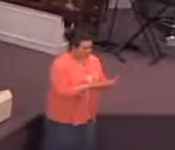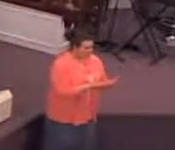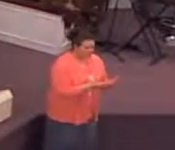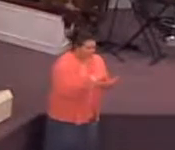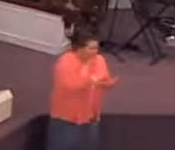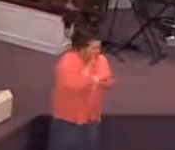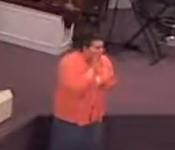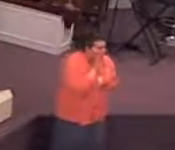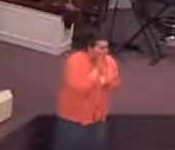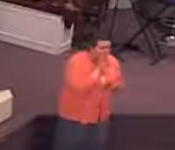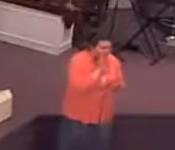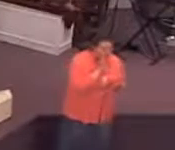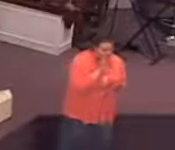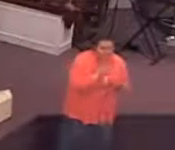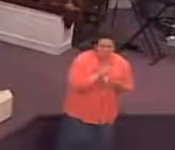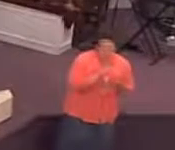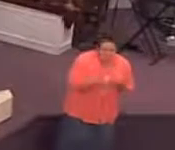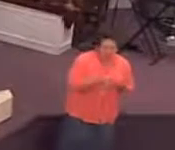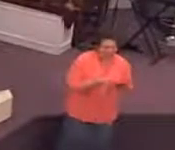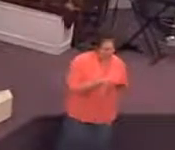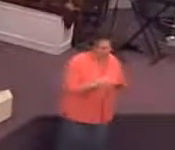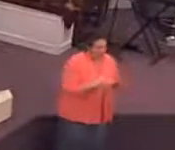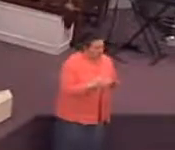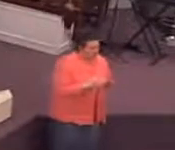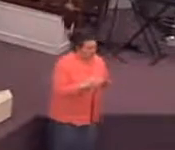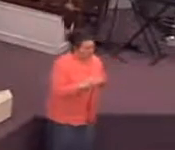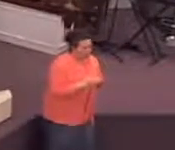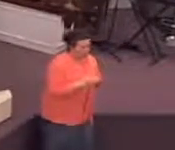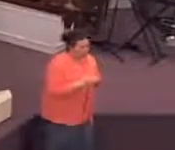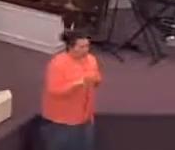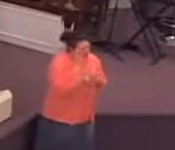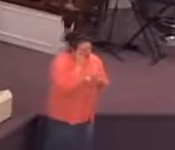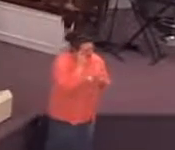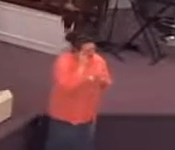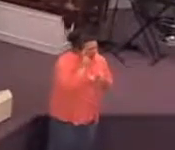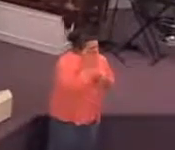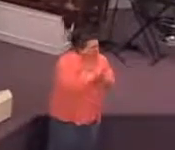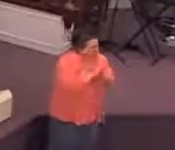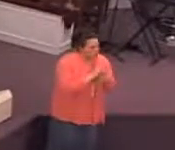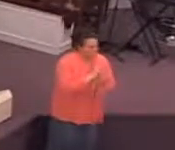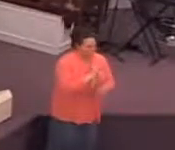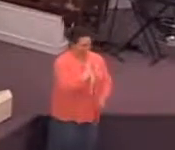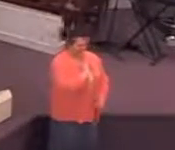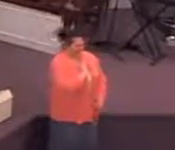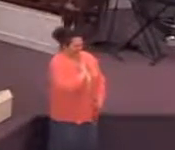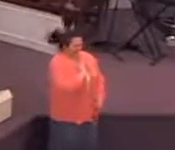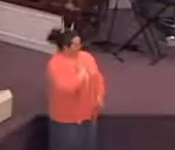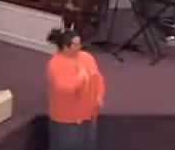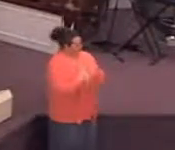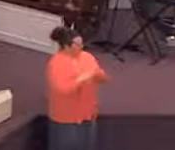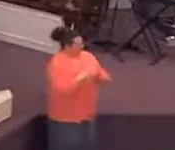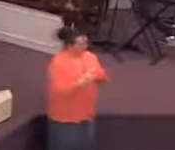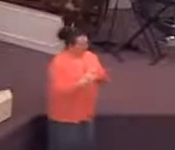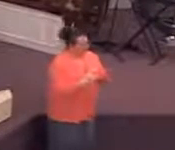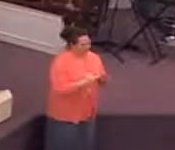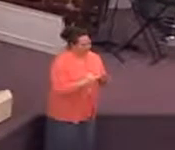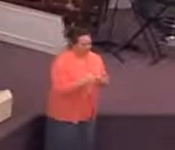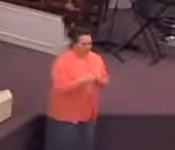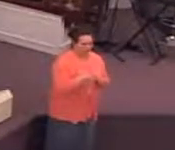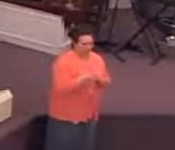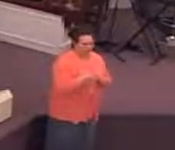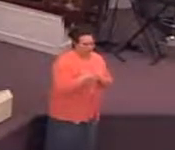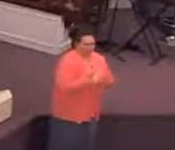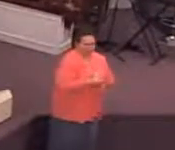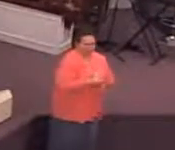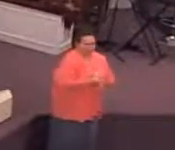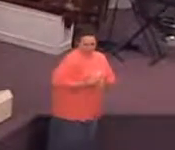We probably could come up with some reasons why I'm not having revival. We need to eliminate all of those things to where we